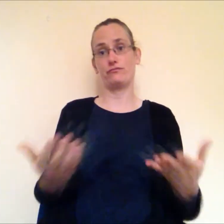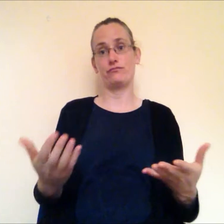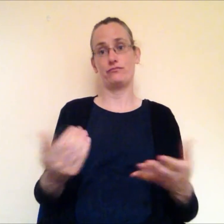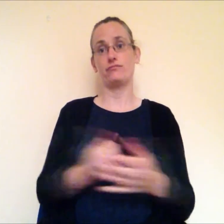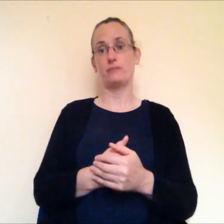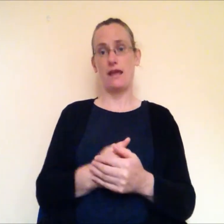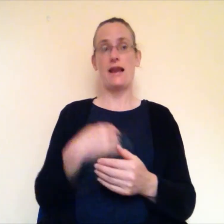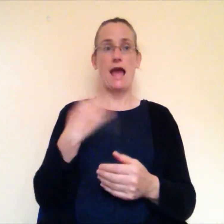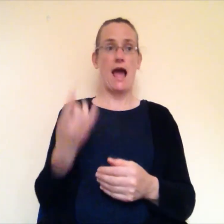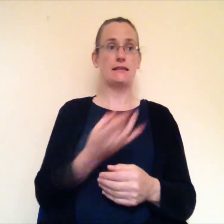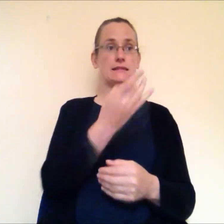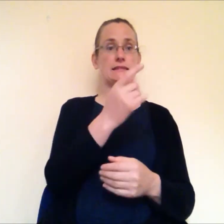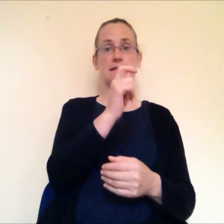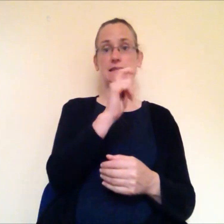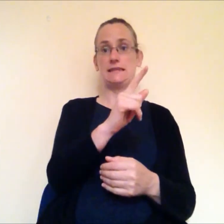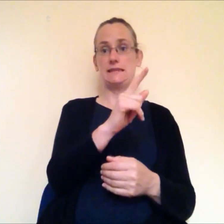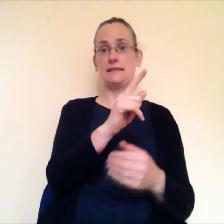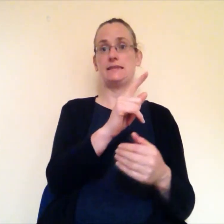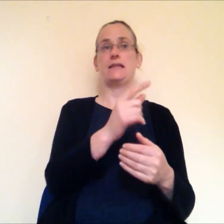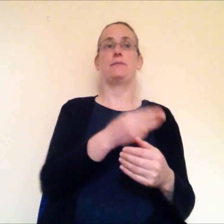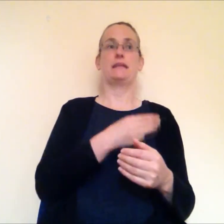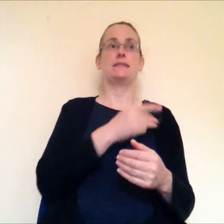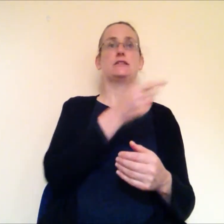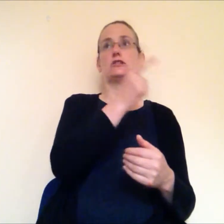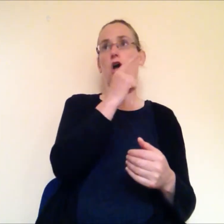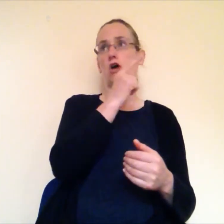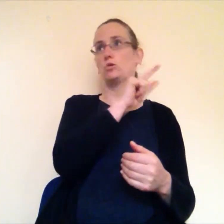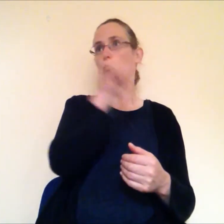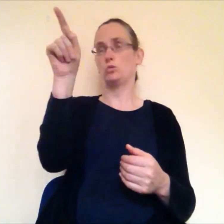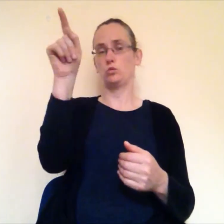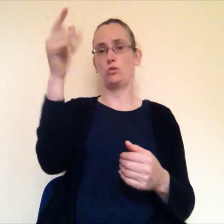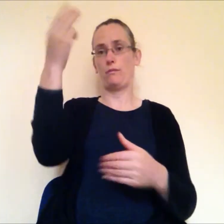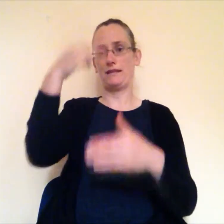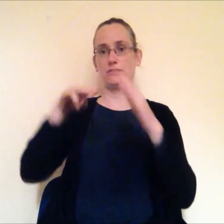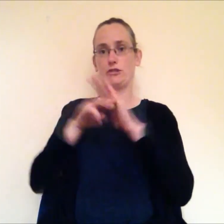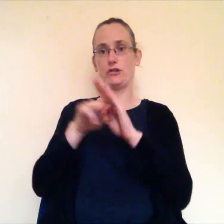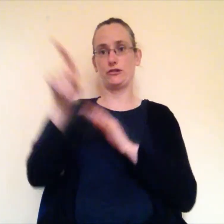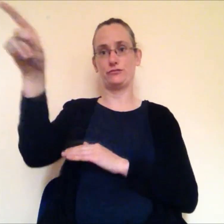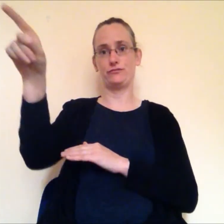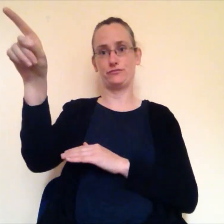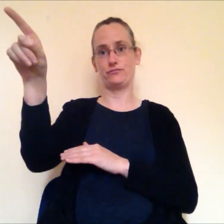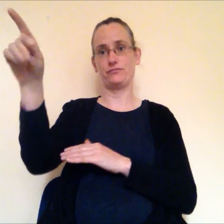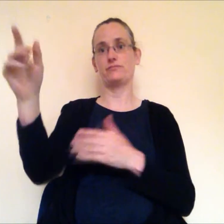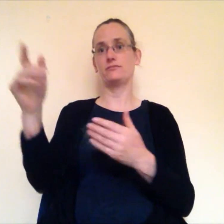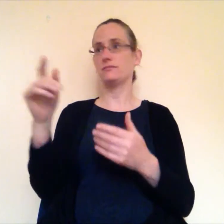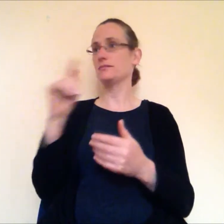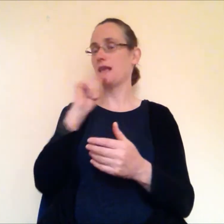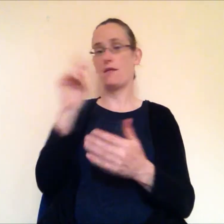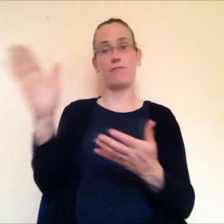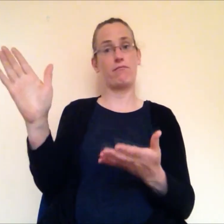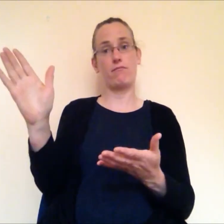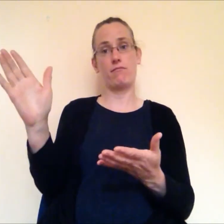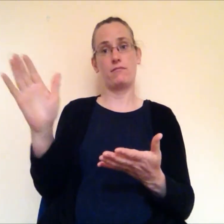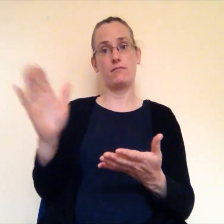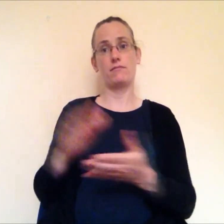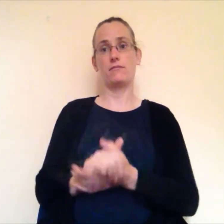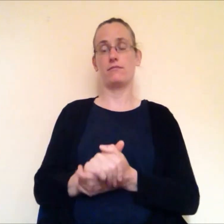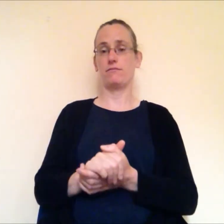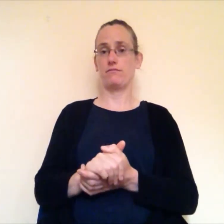asking the TDs, their local TDs, to make, to approach the new minister. And that's been, I suppose, the one positive is